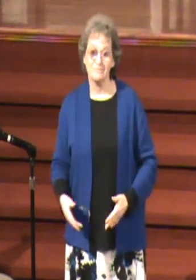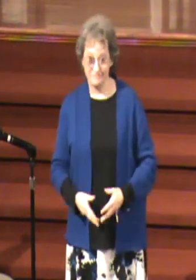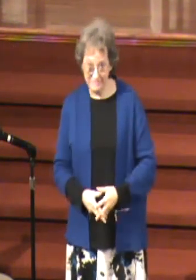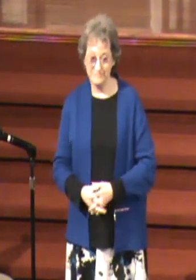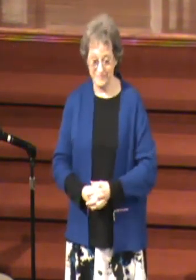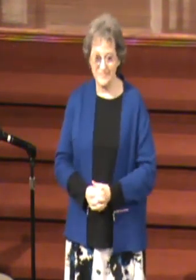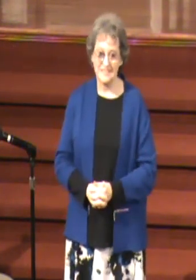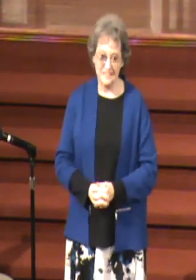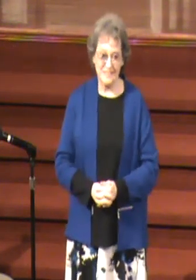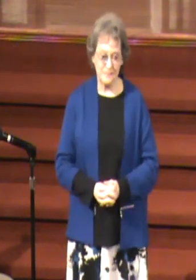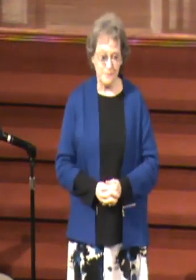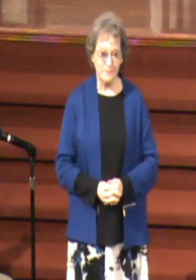And